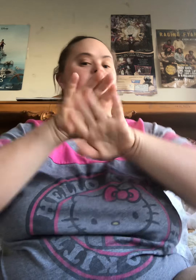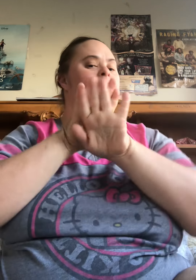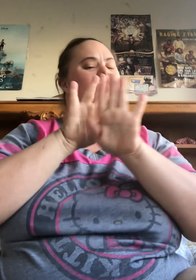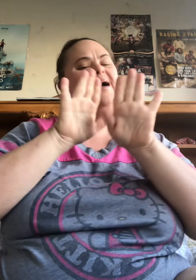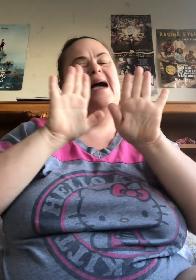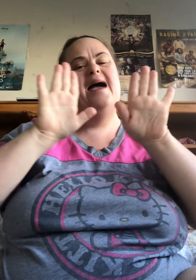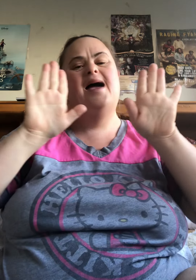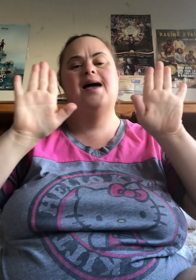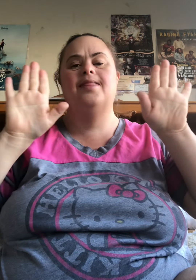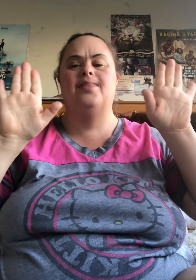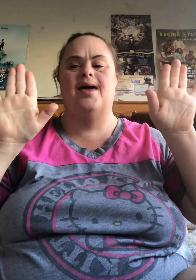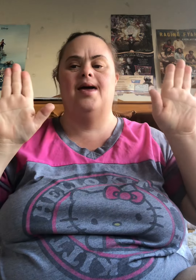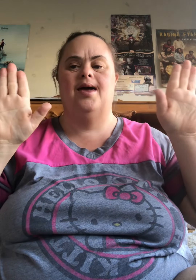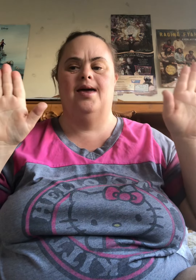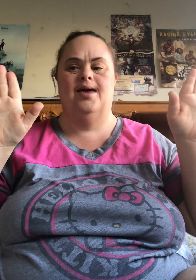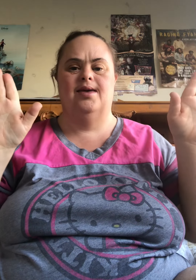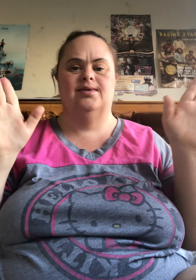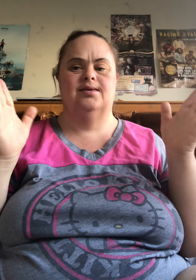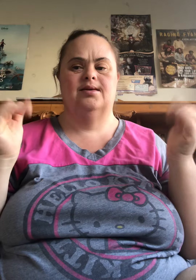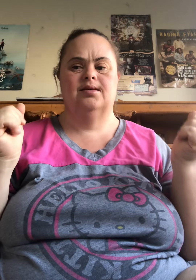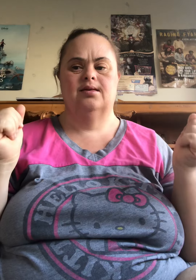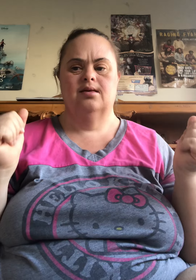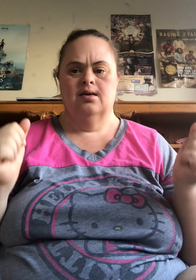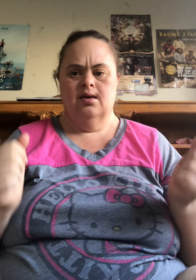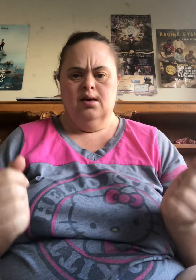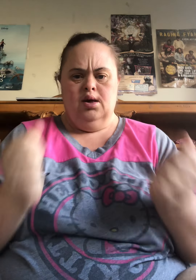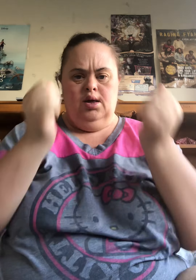here. And then you